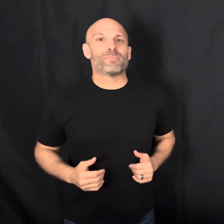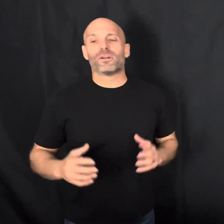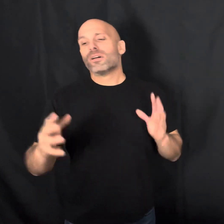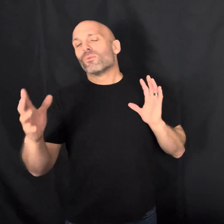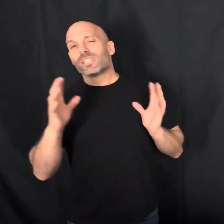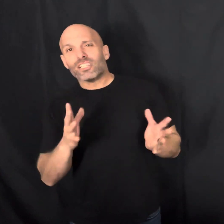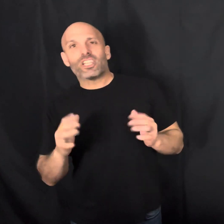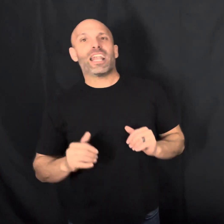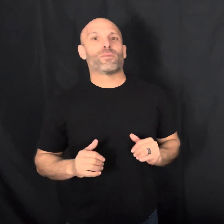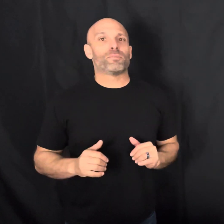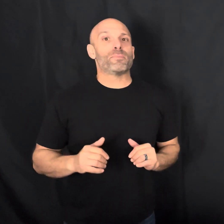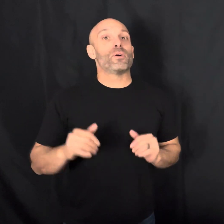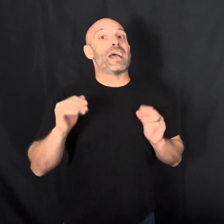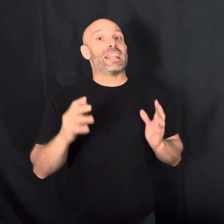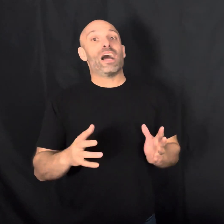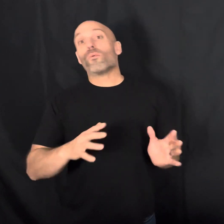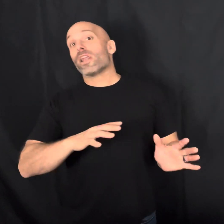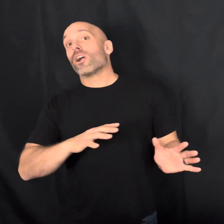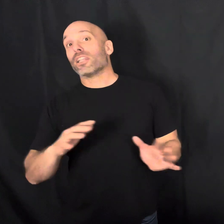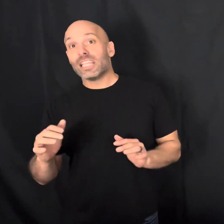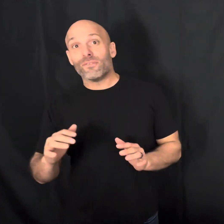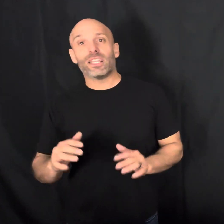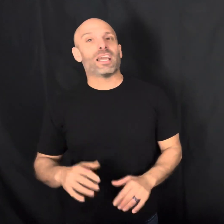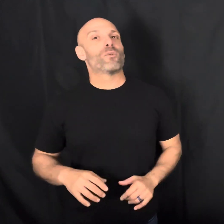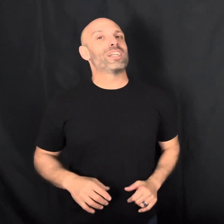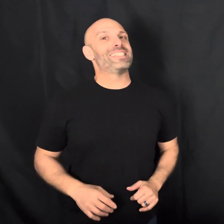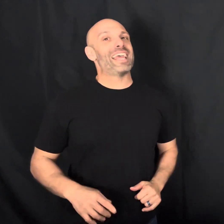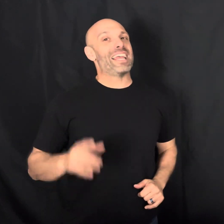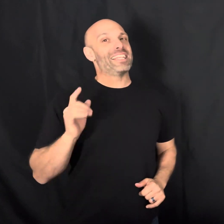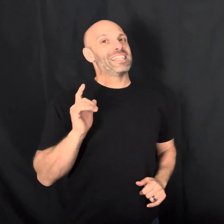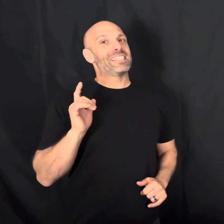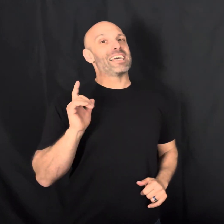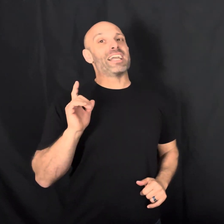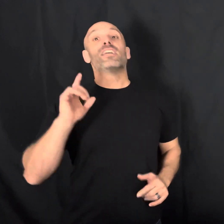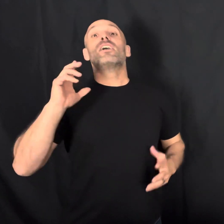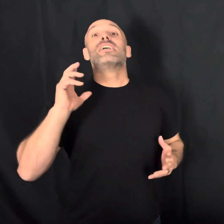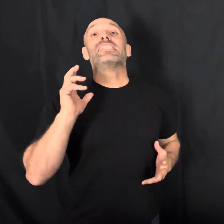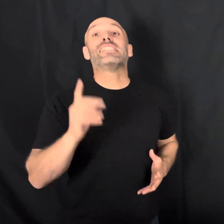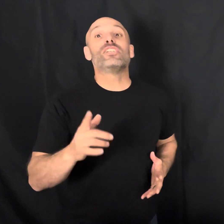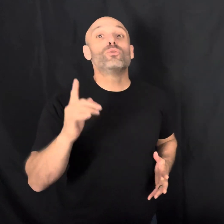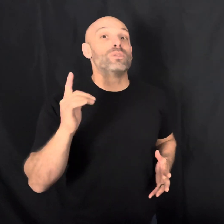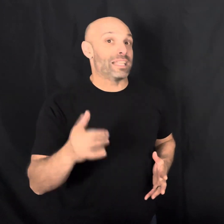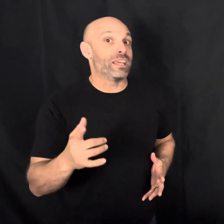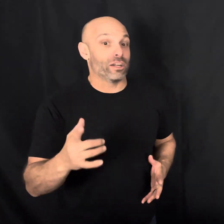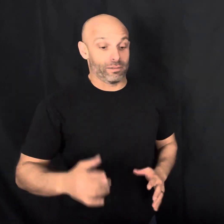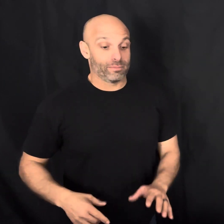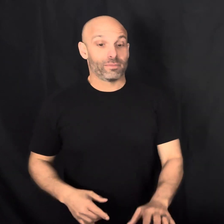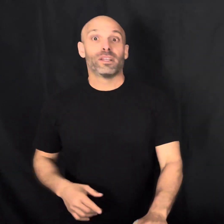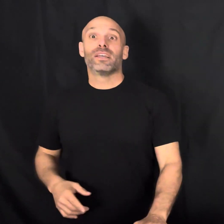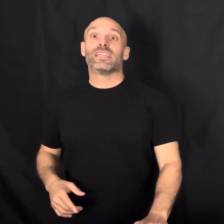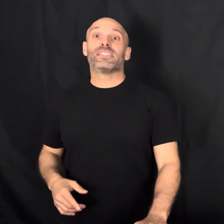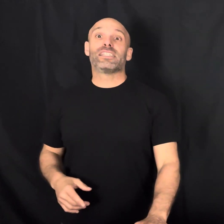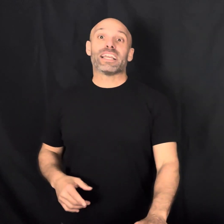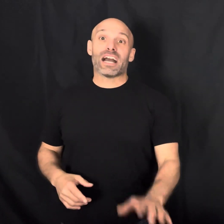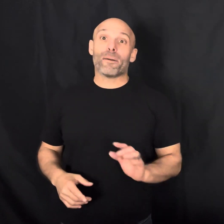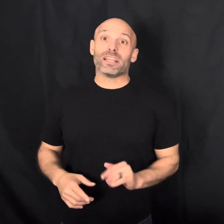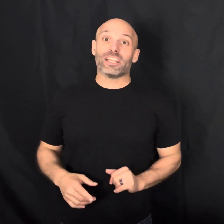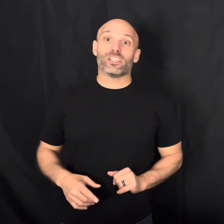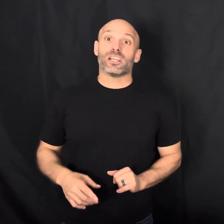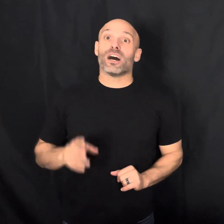people, we're done chatting with people, and now we are leaving and we're gonna sign, see you later. This is a combination of